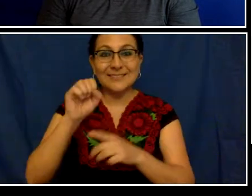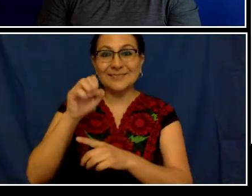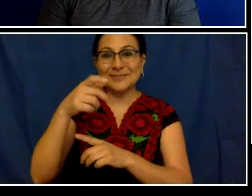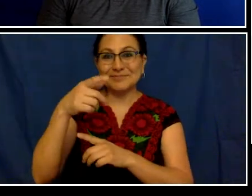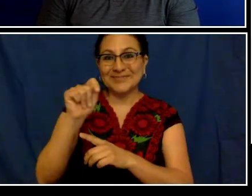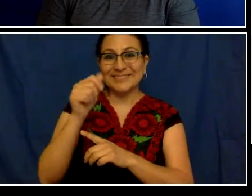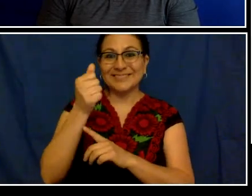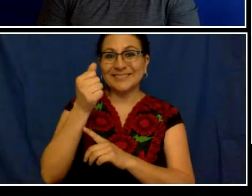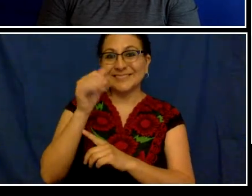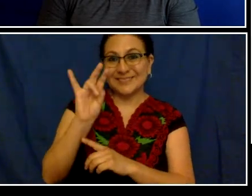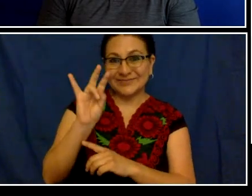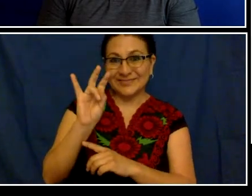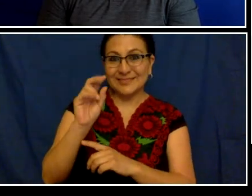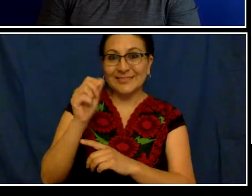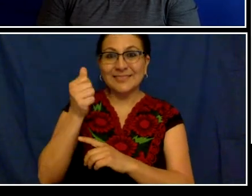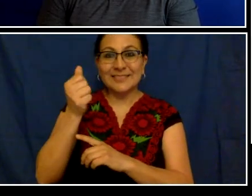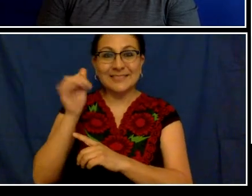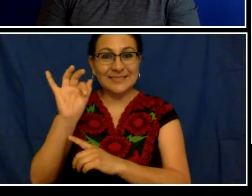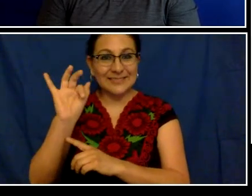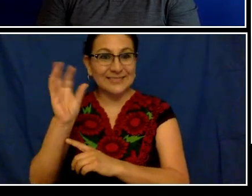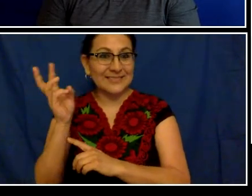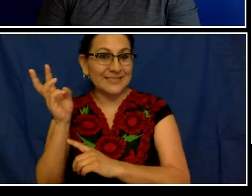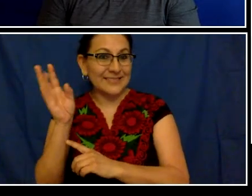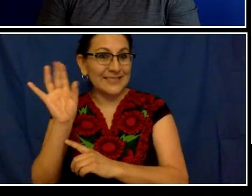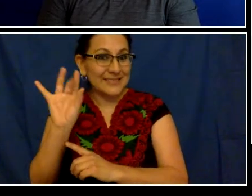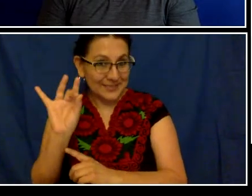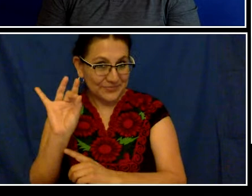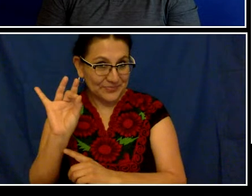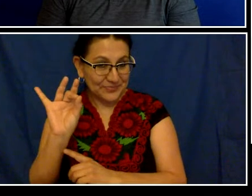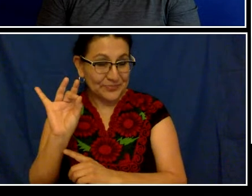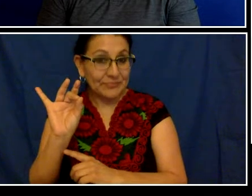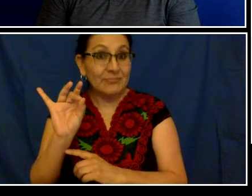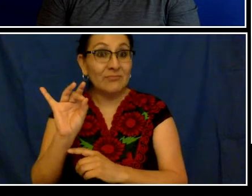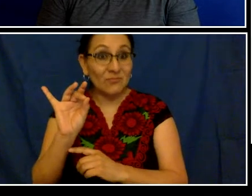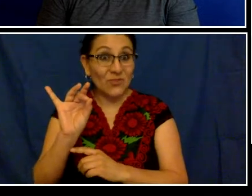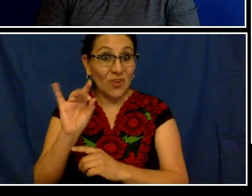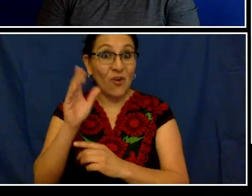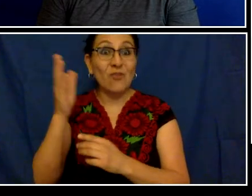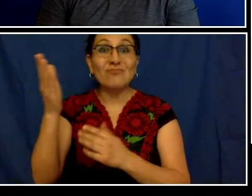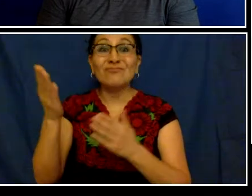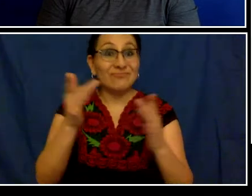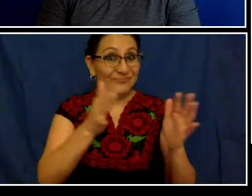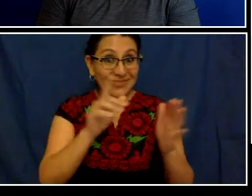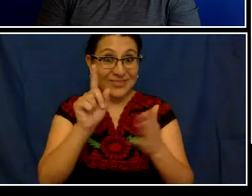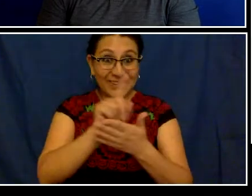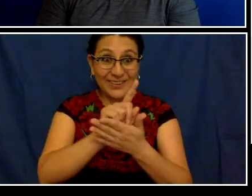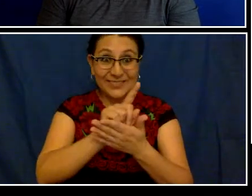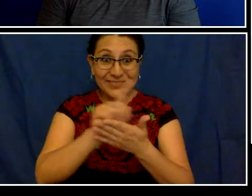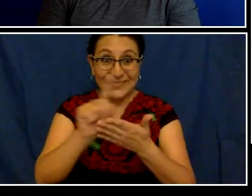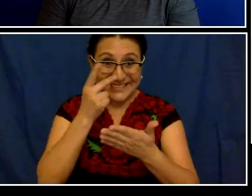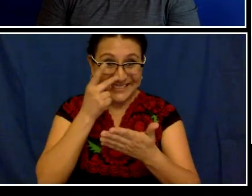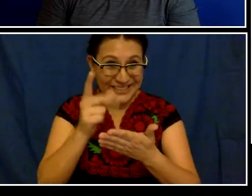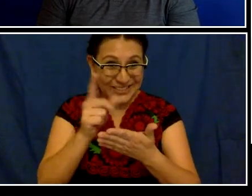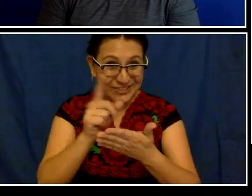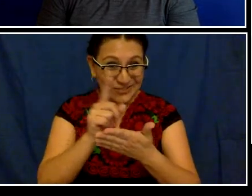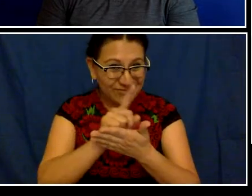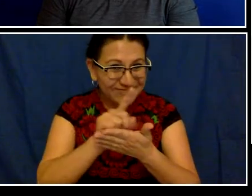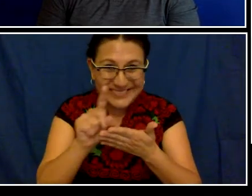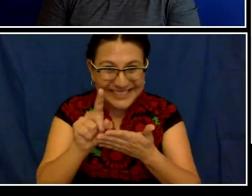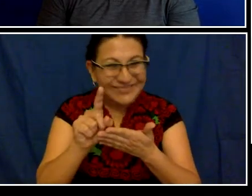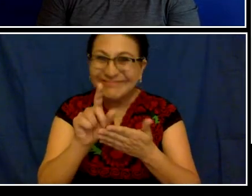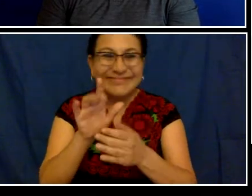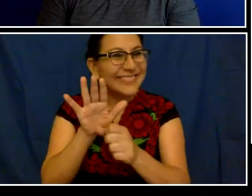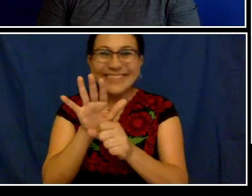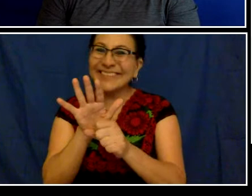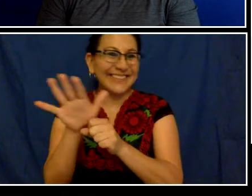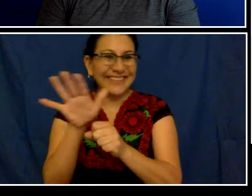that bill. Okay, and so we recognize September 17th, 1968 to celebrate Hispanic Heritage